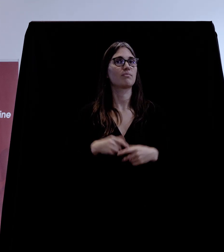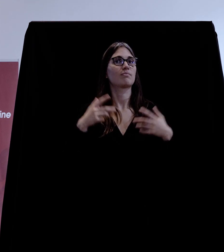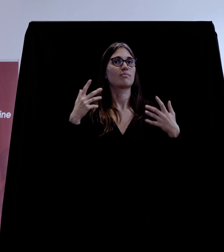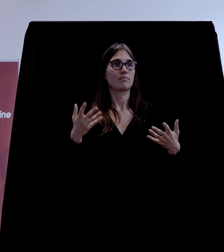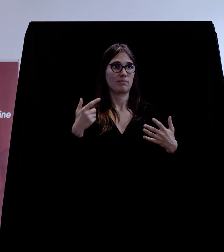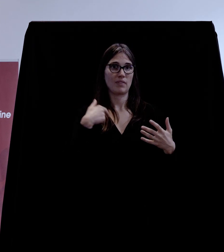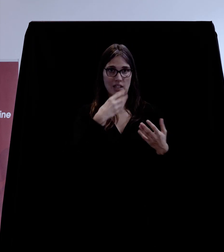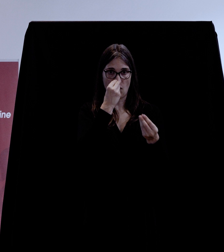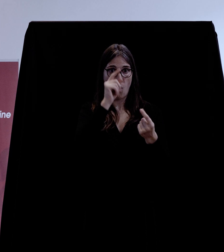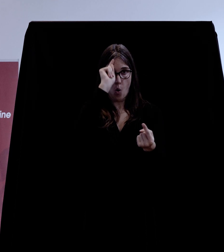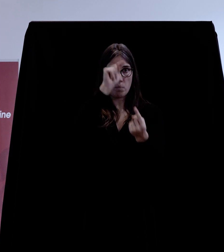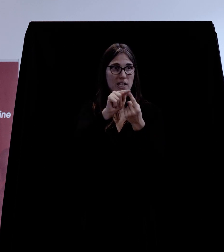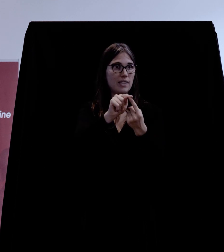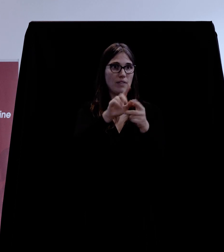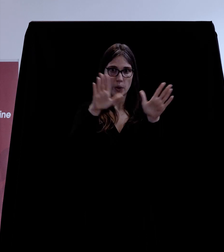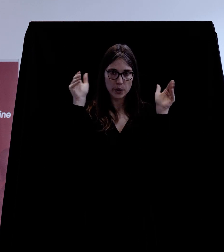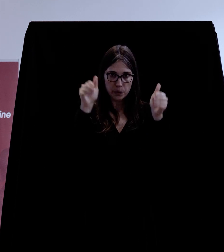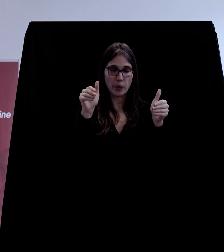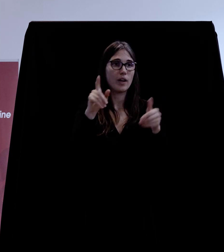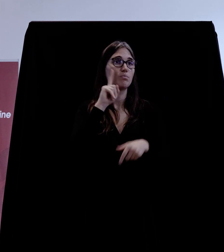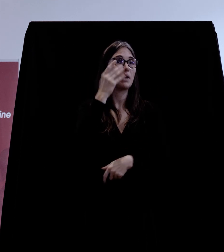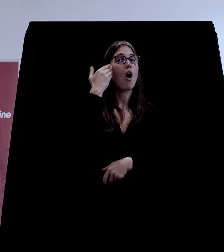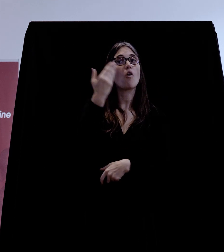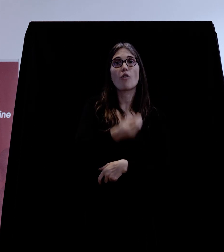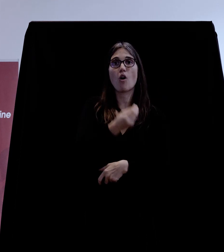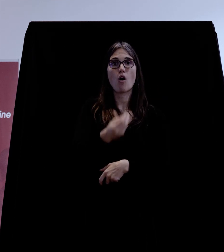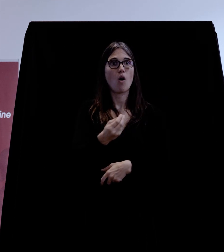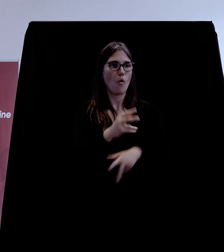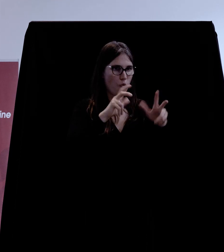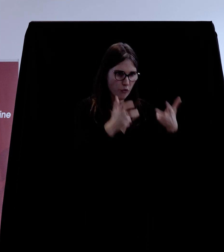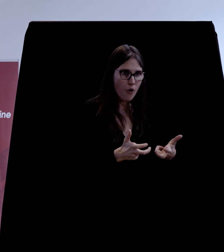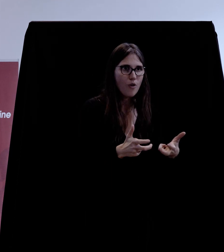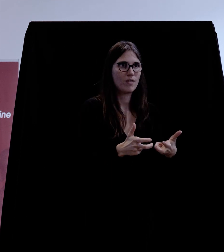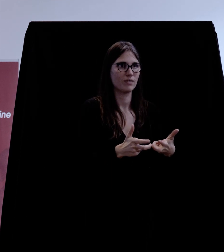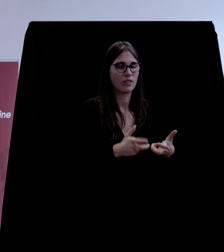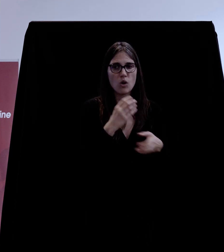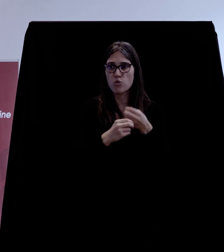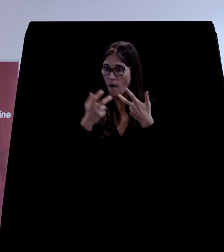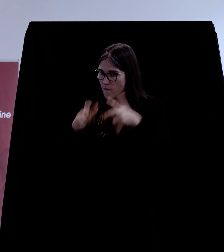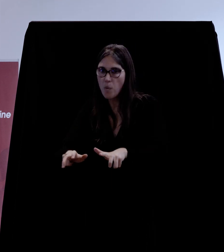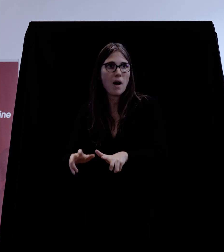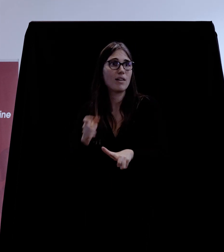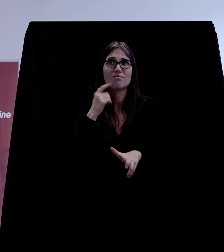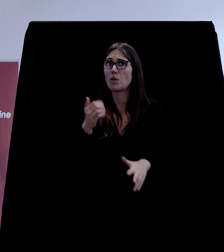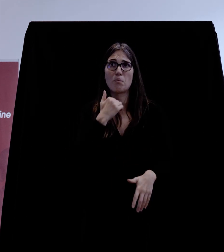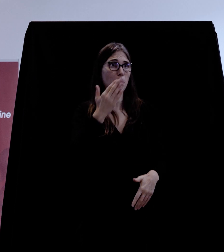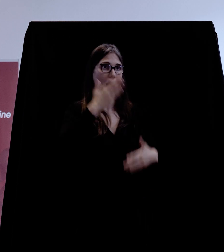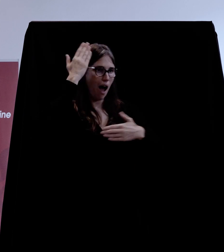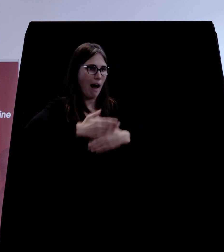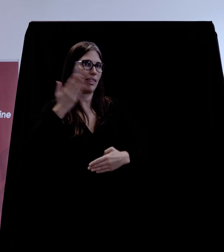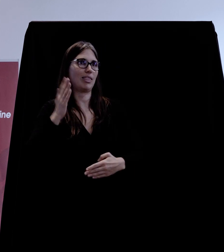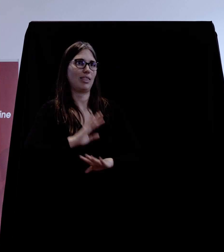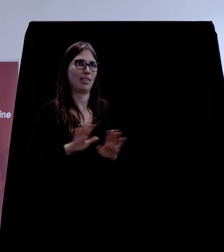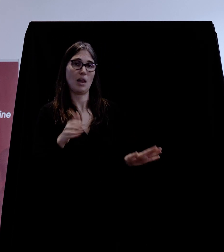wants to do something or doesn't want to do something, how does it go if you try to stop them? Probably